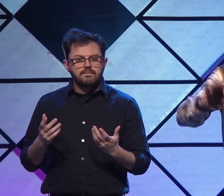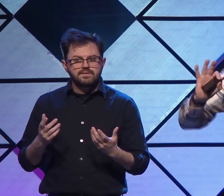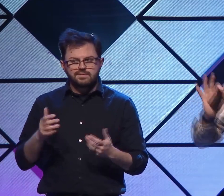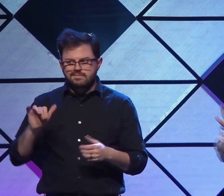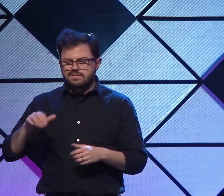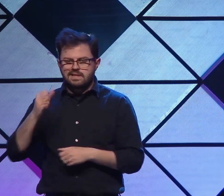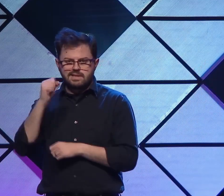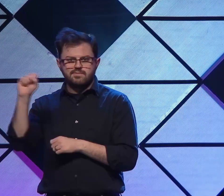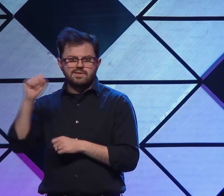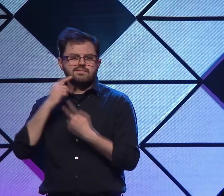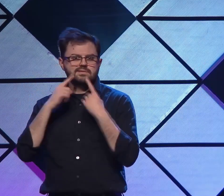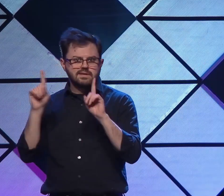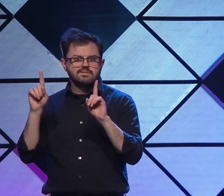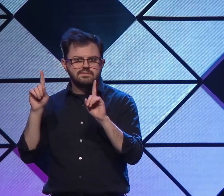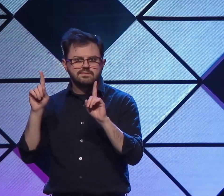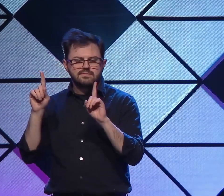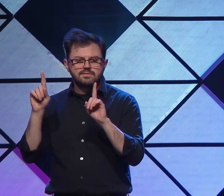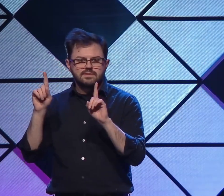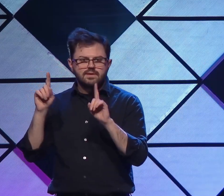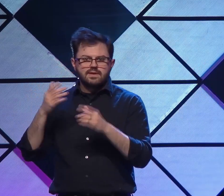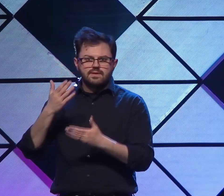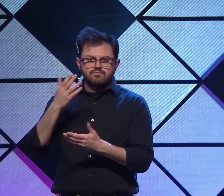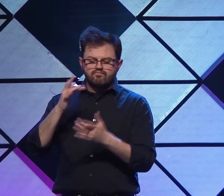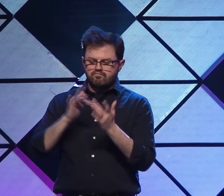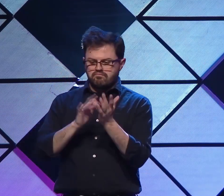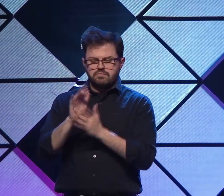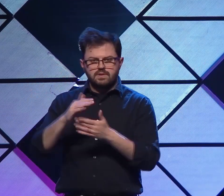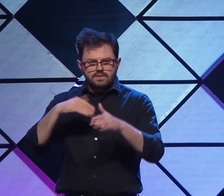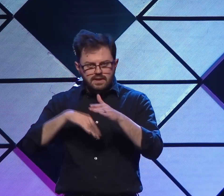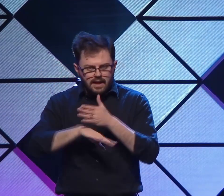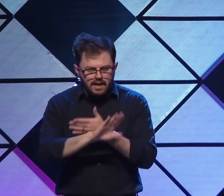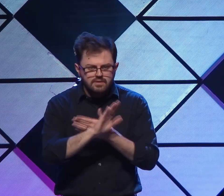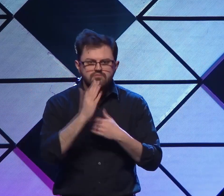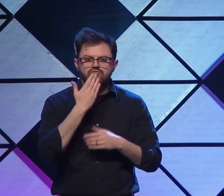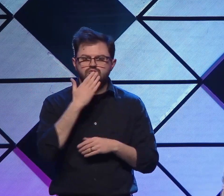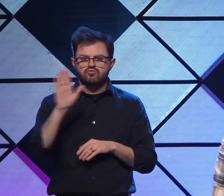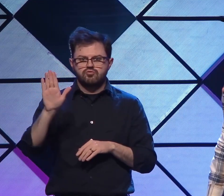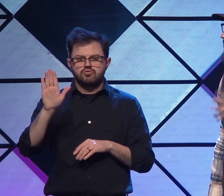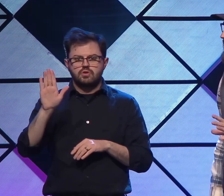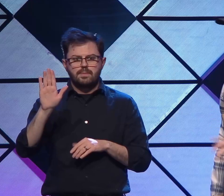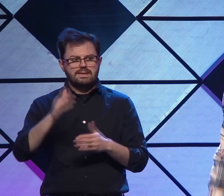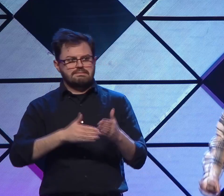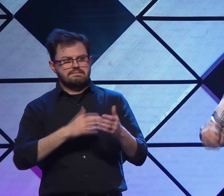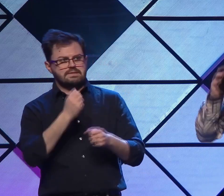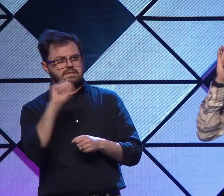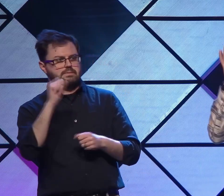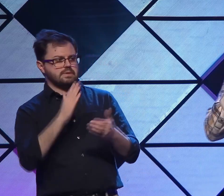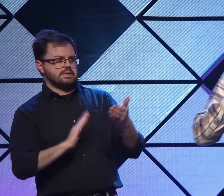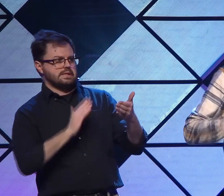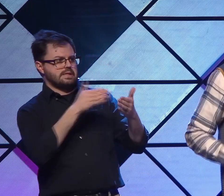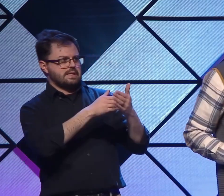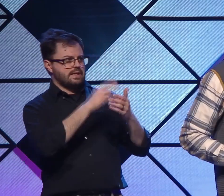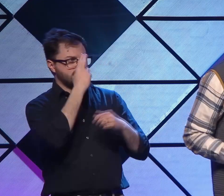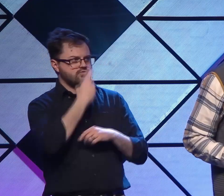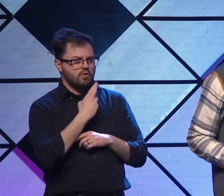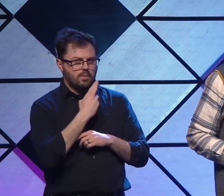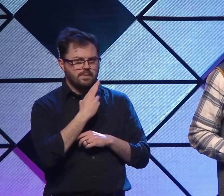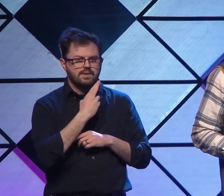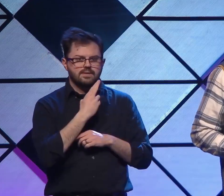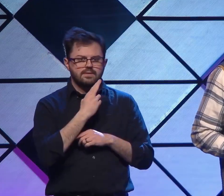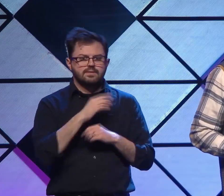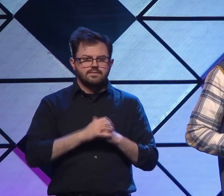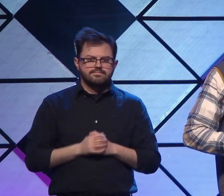purpose. So Jesus enters into Jerusalem as a demonstration against Rome. Now he makes another entrance, and I promise I'm going to go fast,